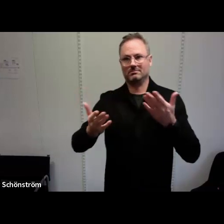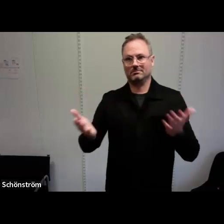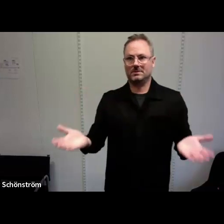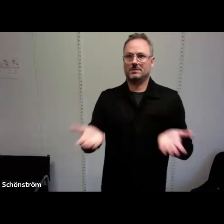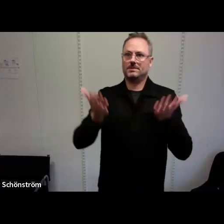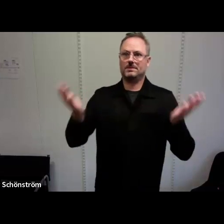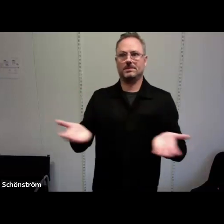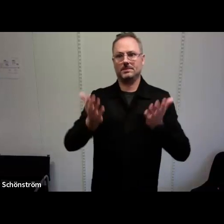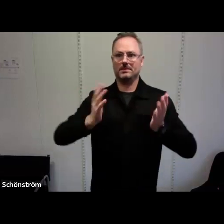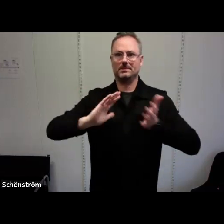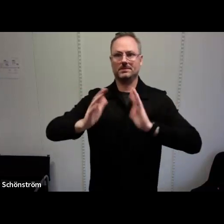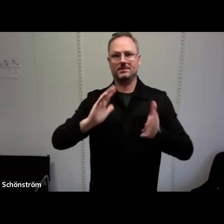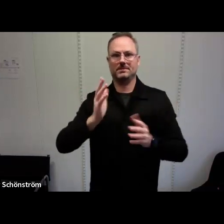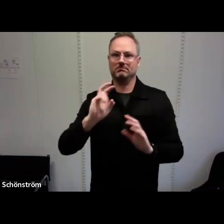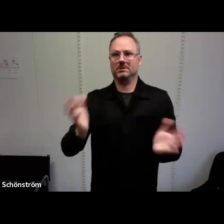1 or 0.